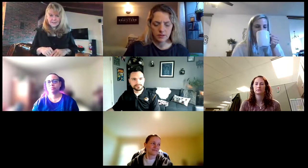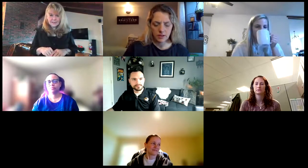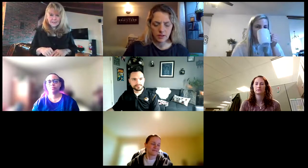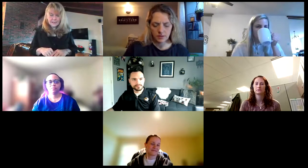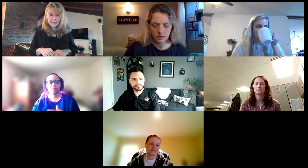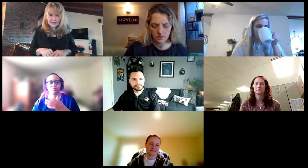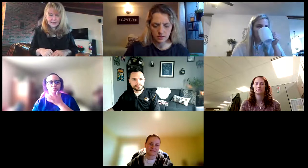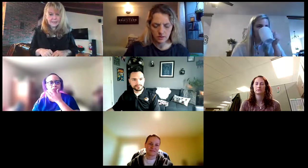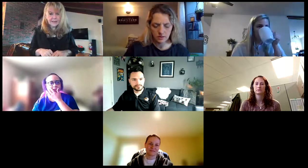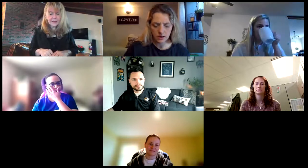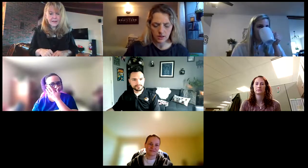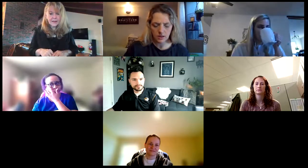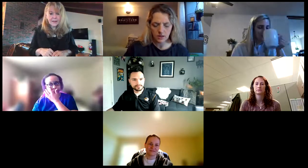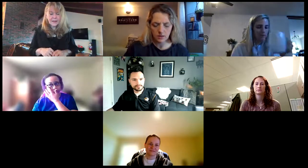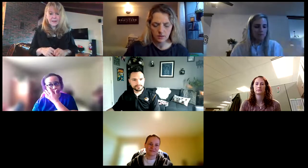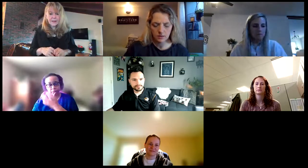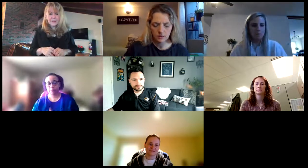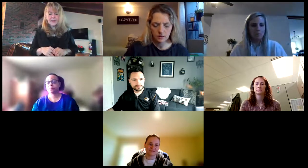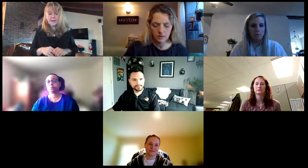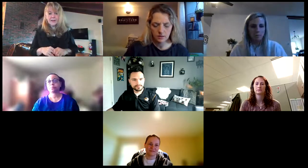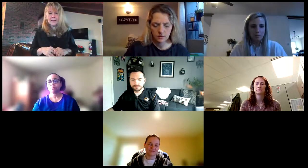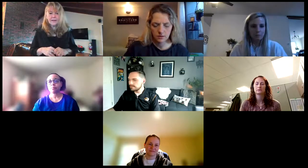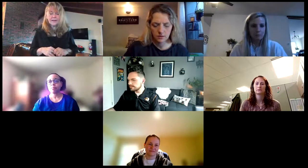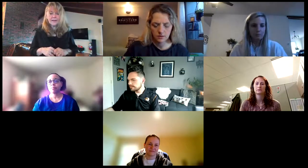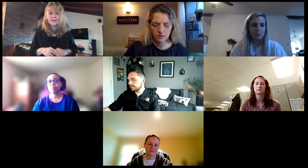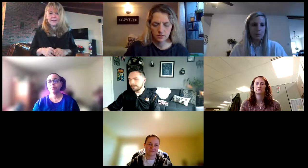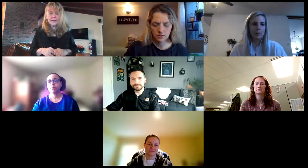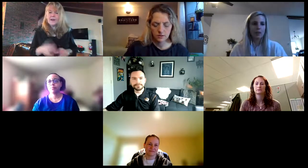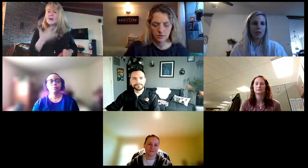So this says, Lucky.